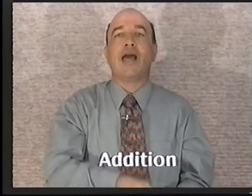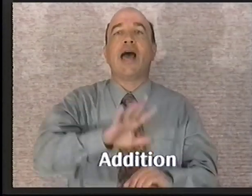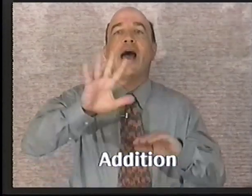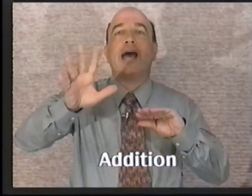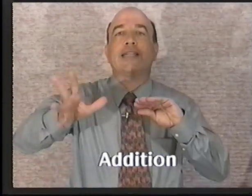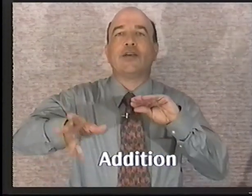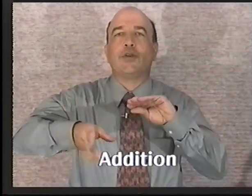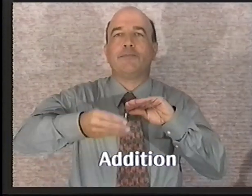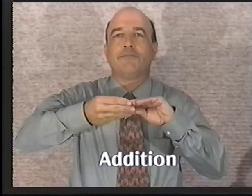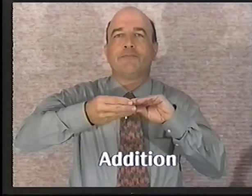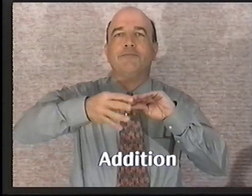Addition,